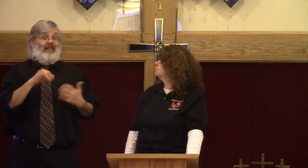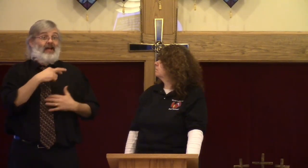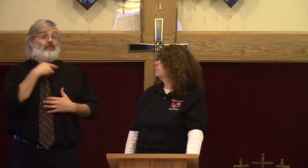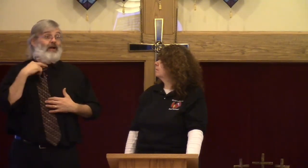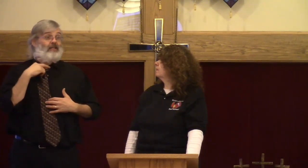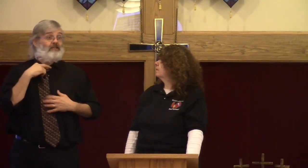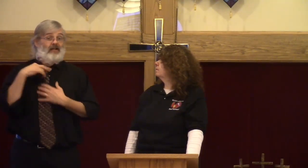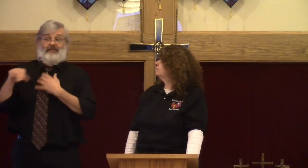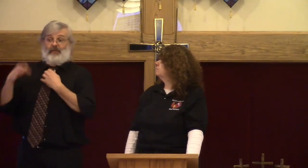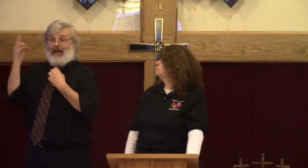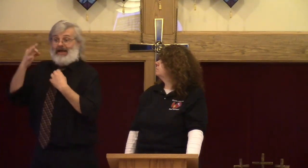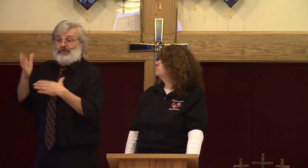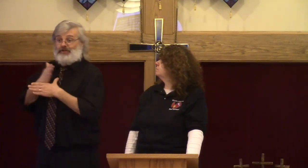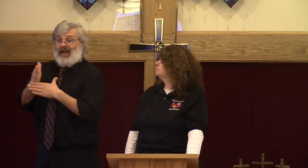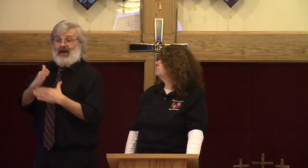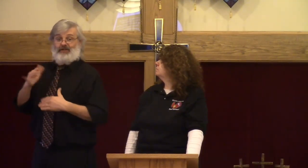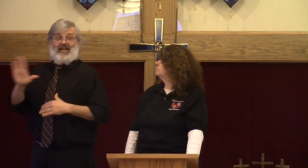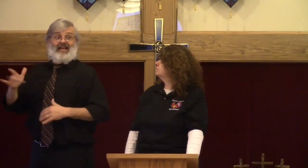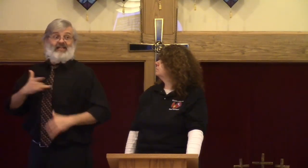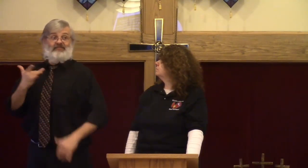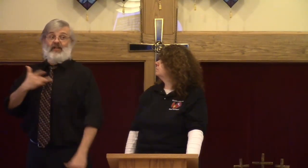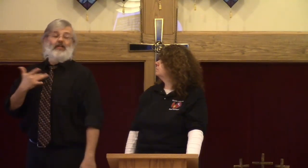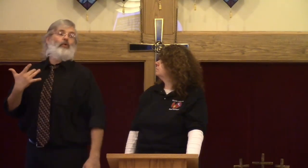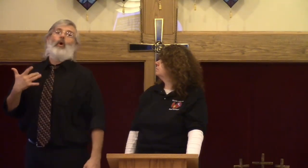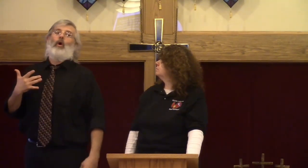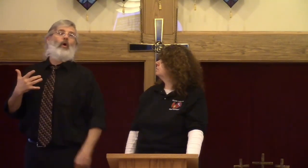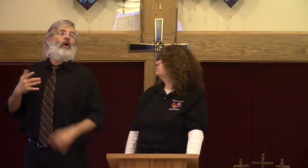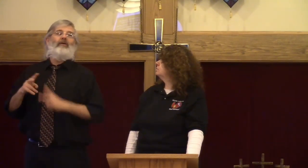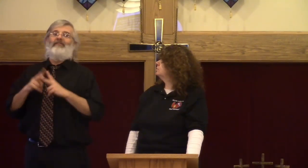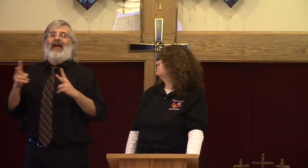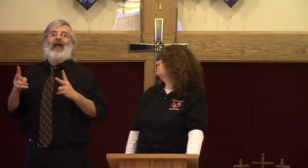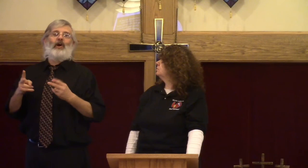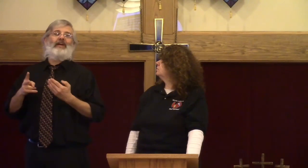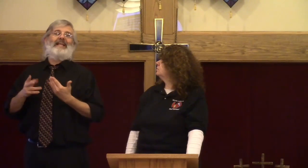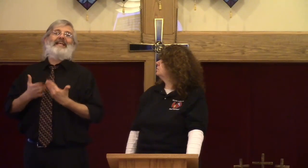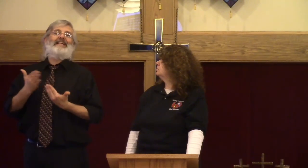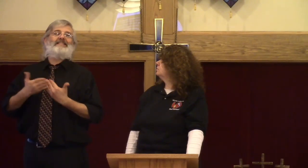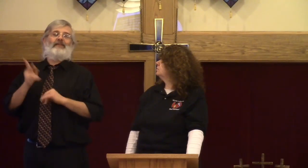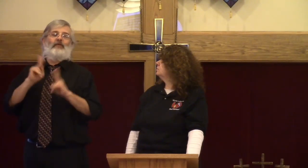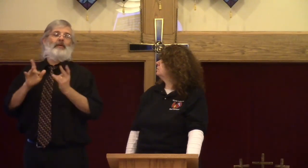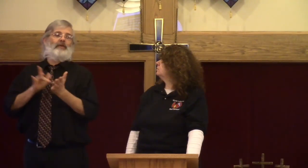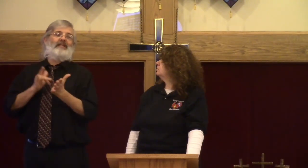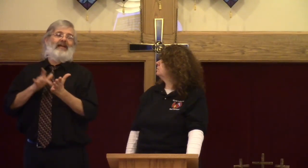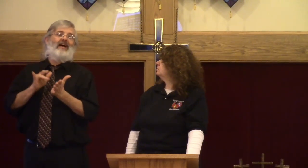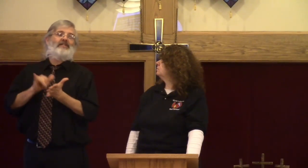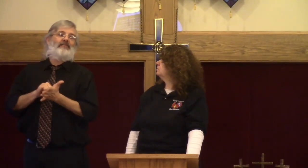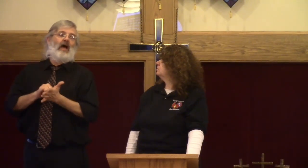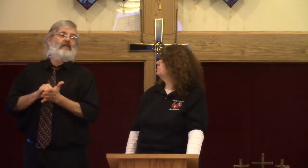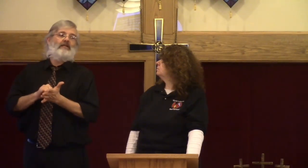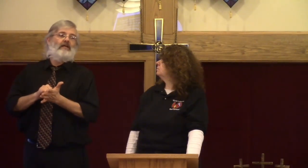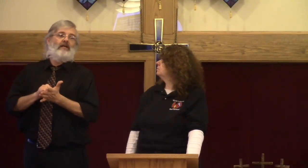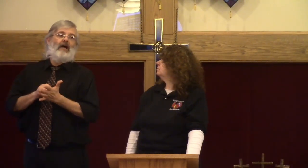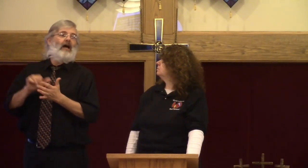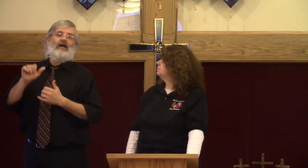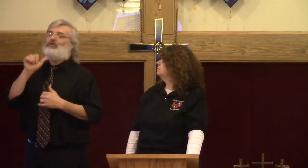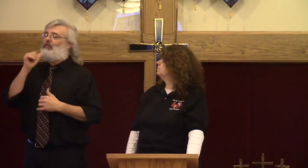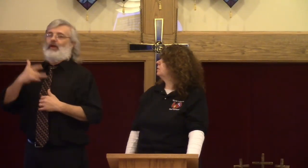that's a risk. If the pastor shares his feelings, very easy for people to take advantage of that. And so they don't